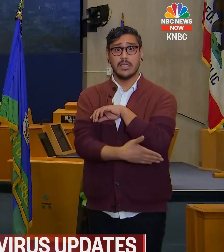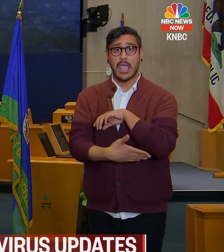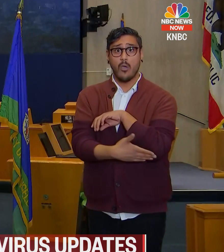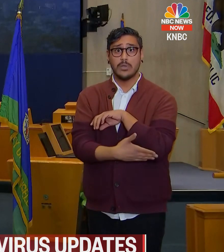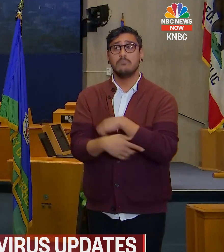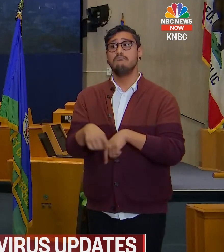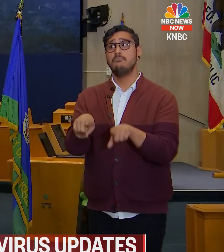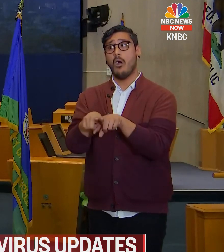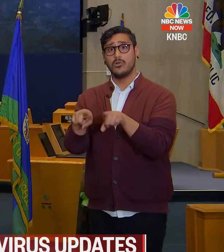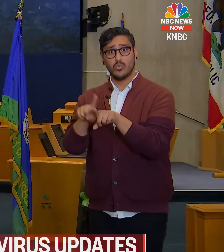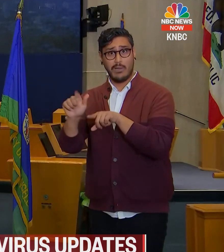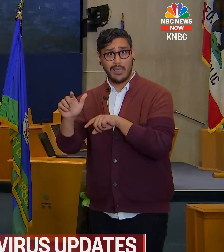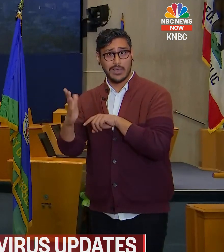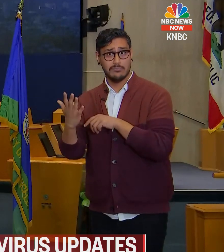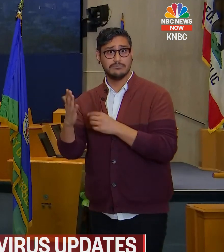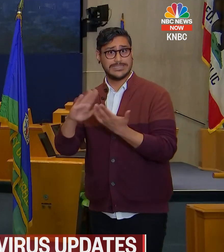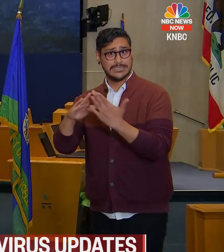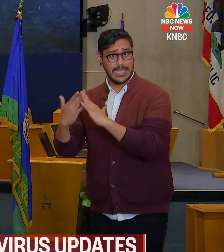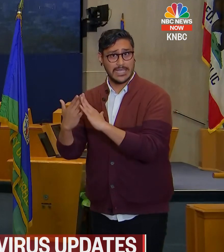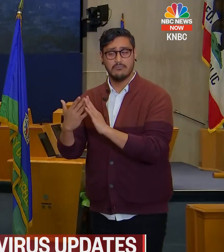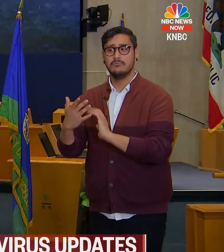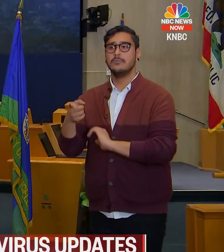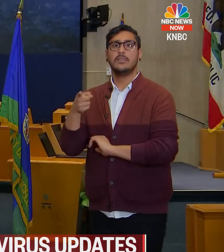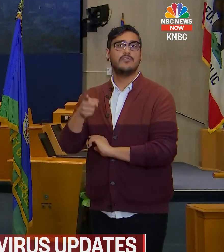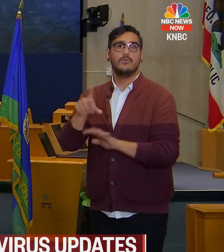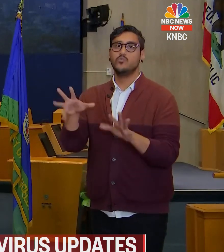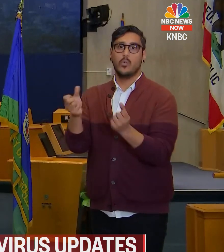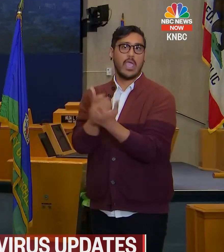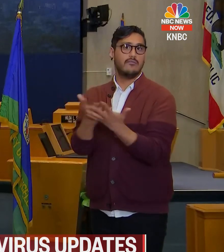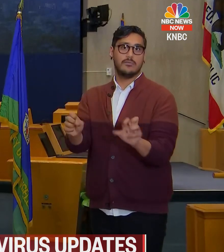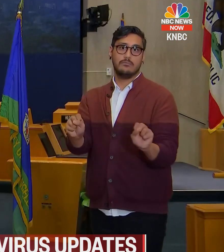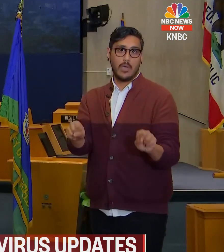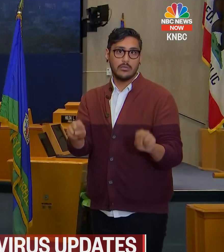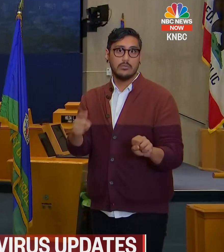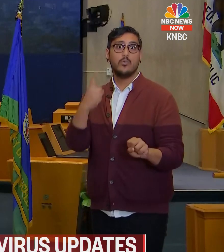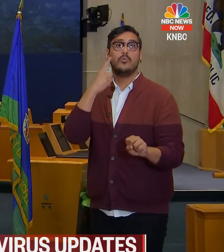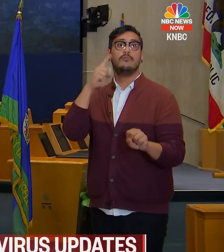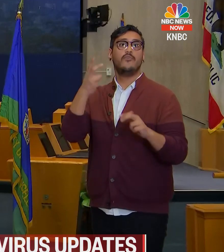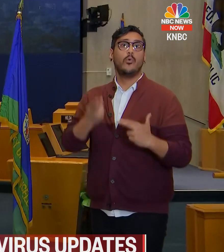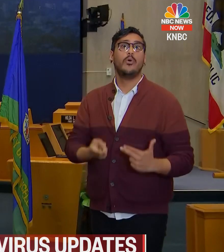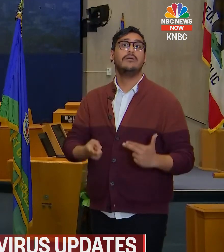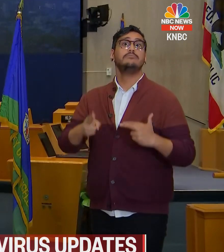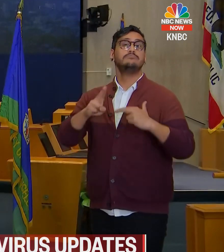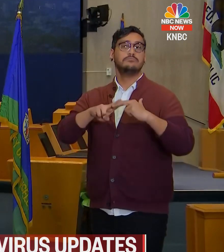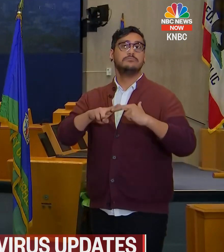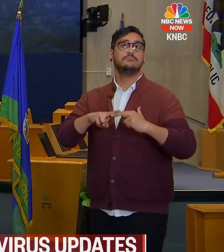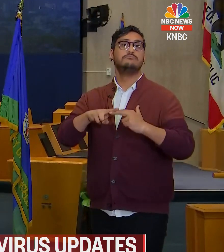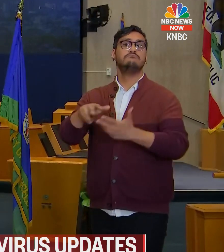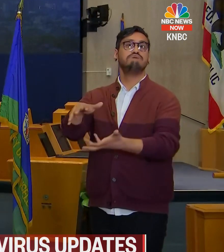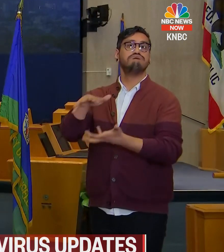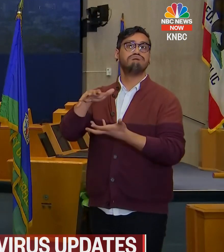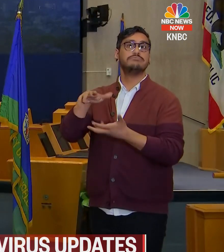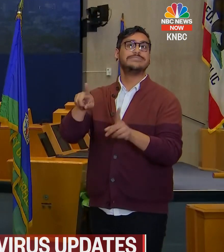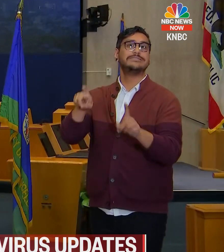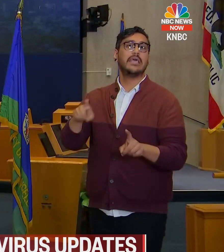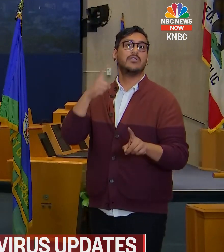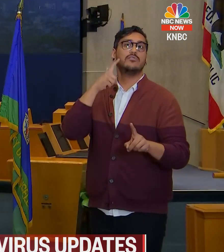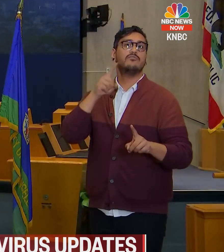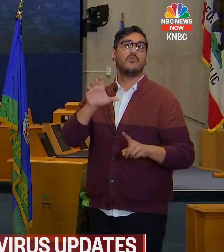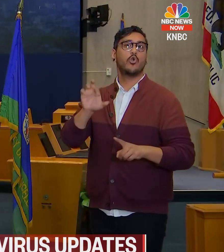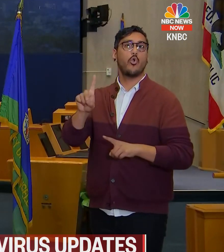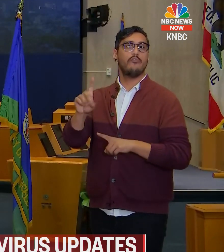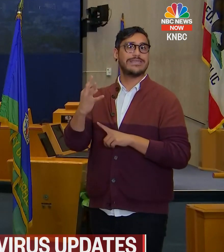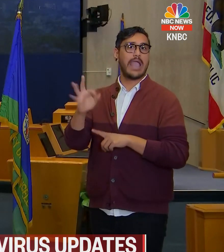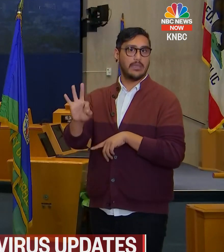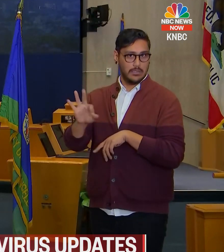other stakeholders, are doing all that they can to increase the testing for COVID-19.